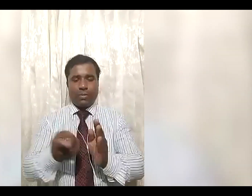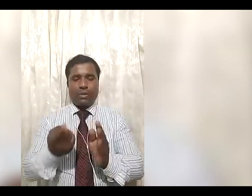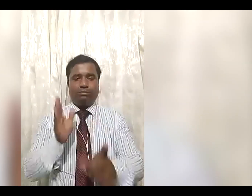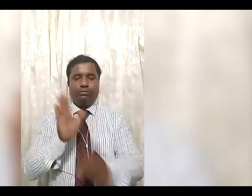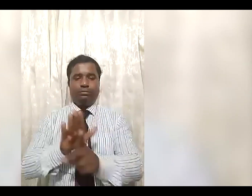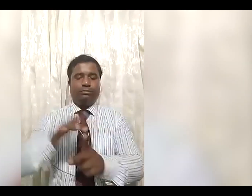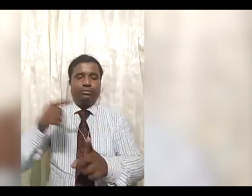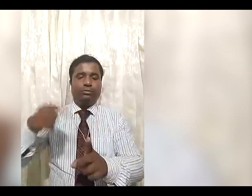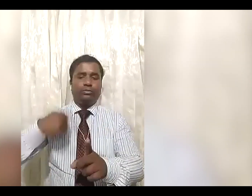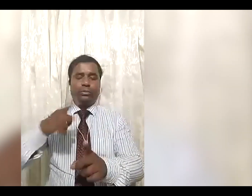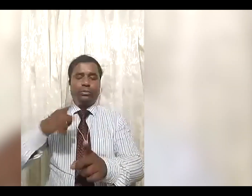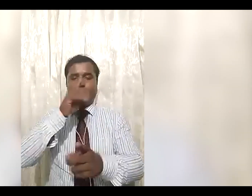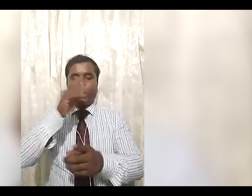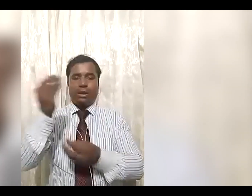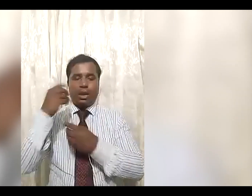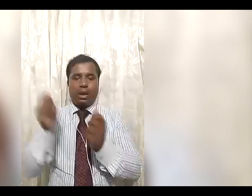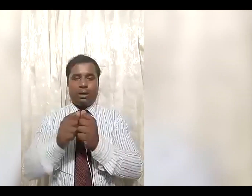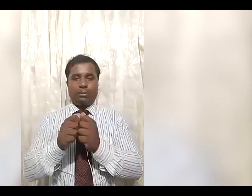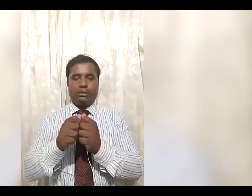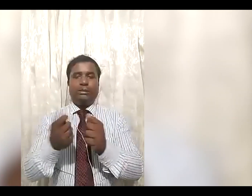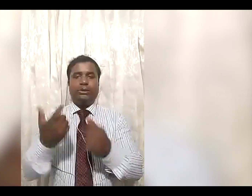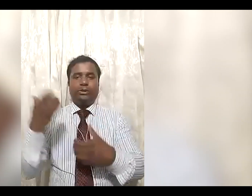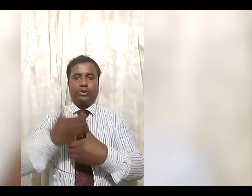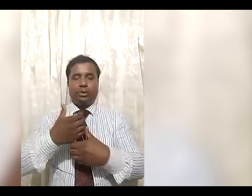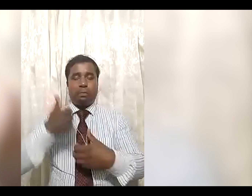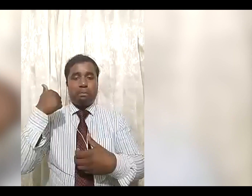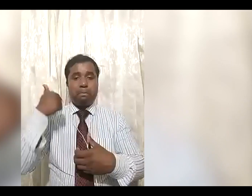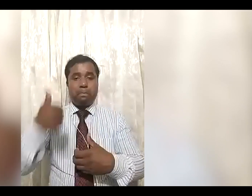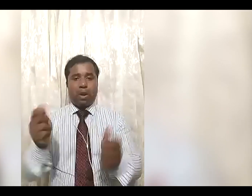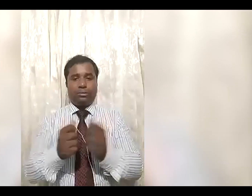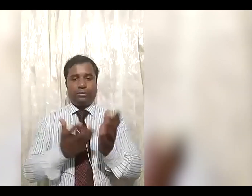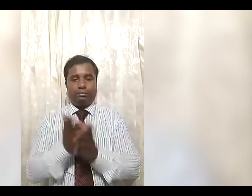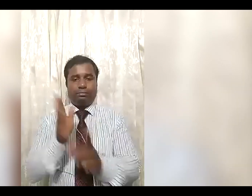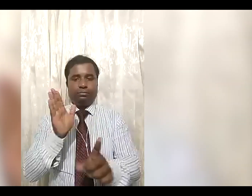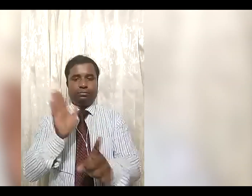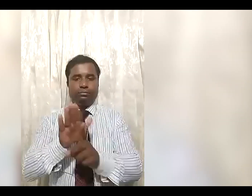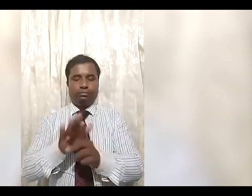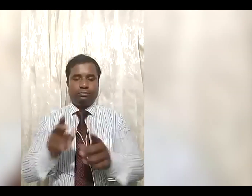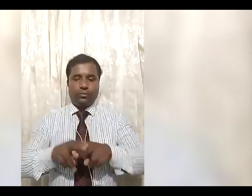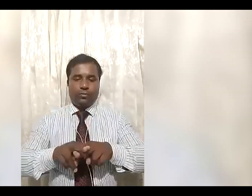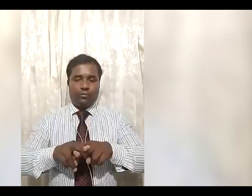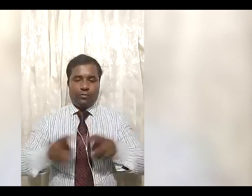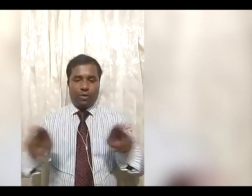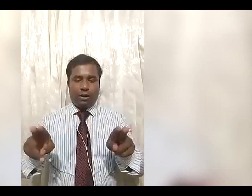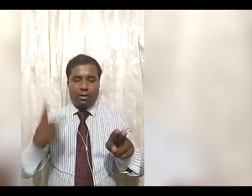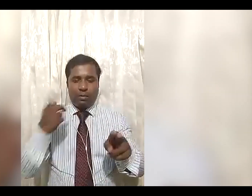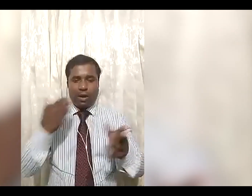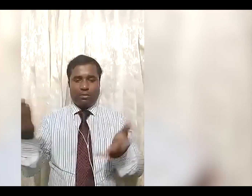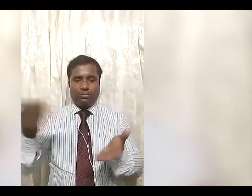leadership or active citizenship. We want to participate